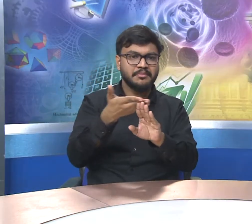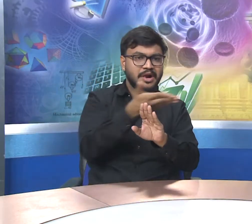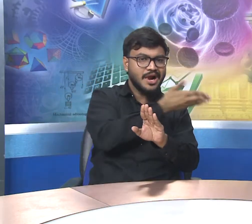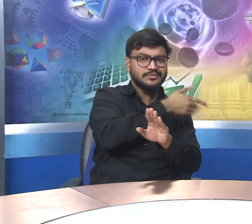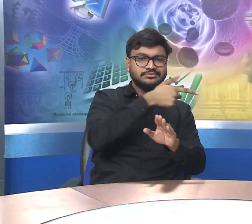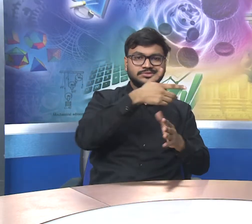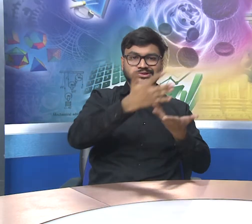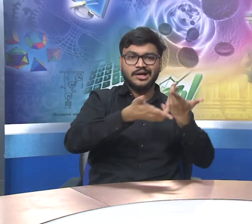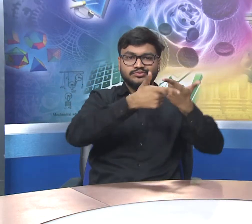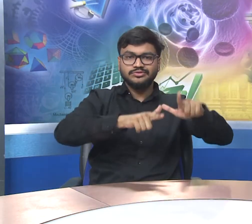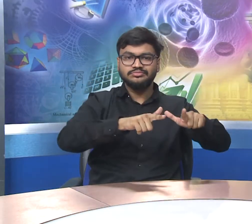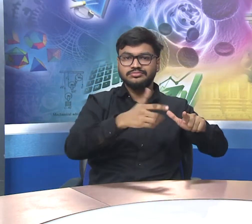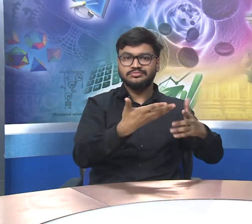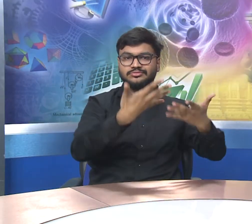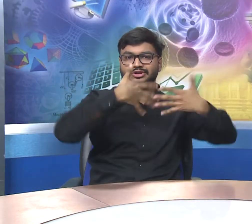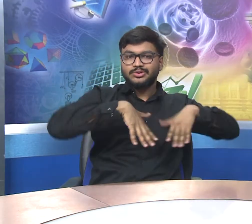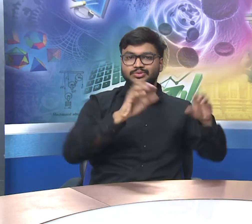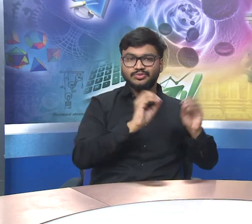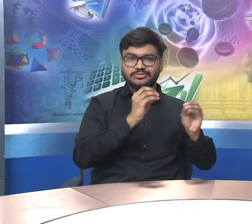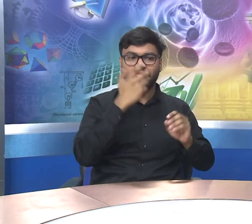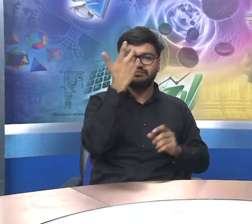introduced to sign language later in life.